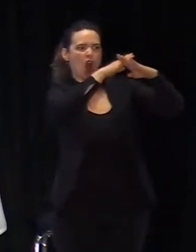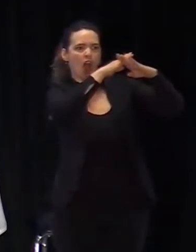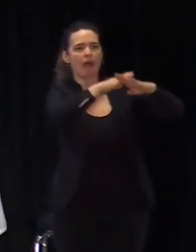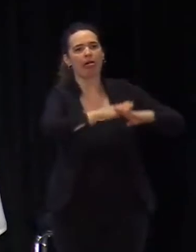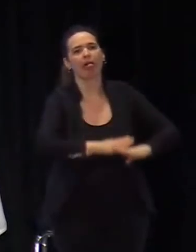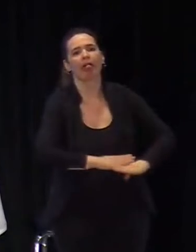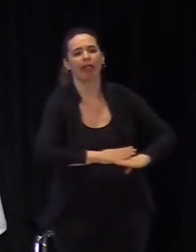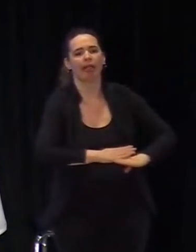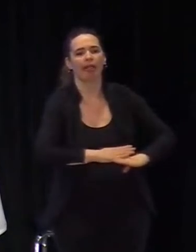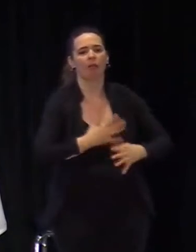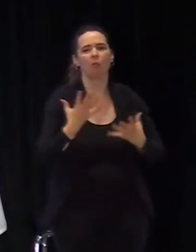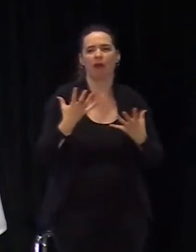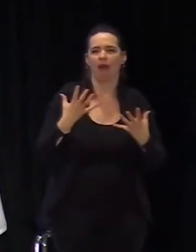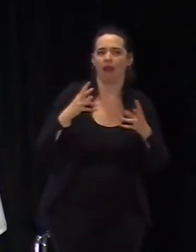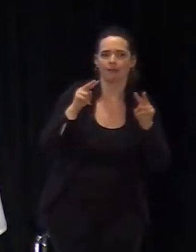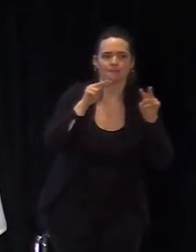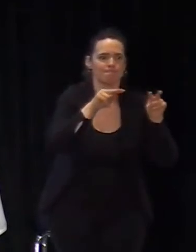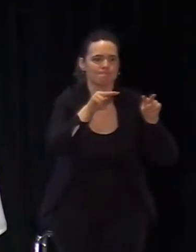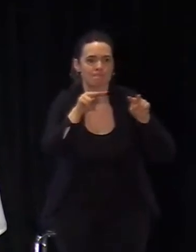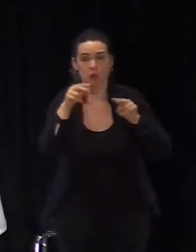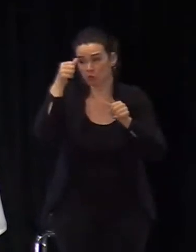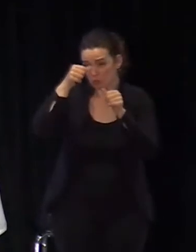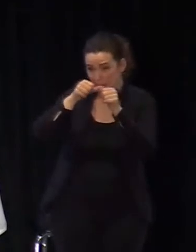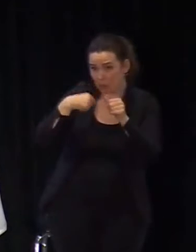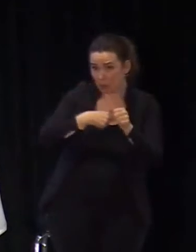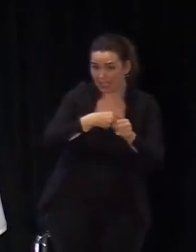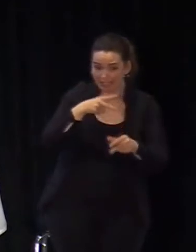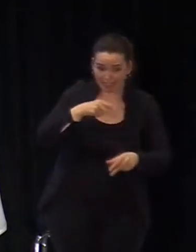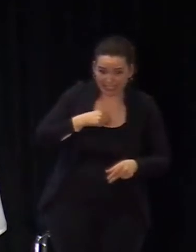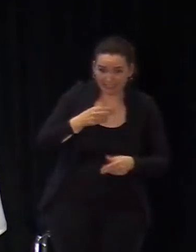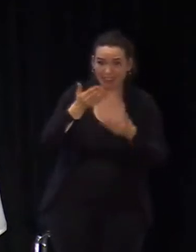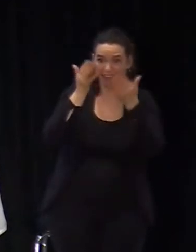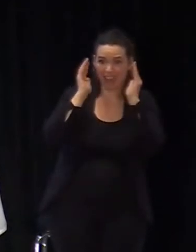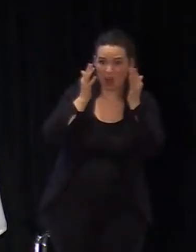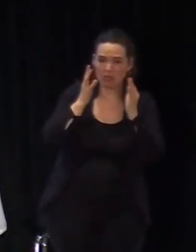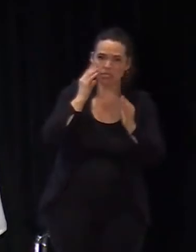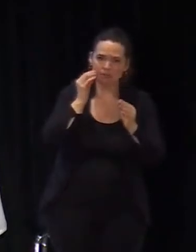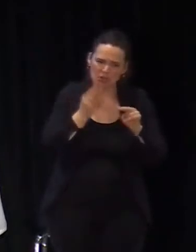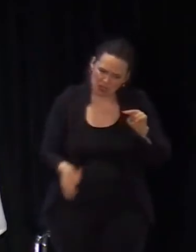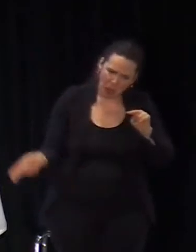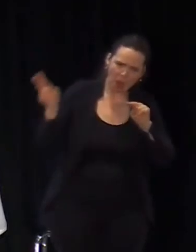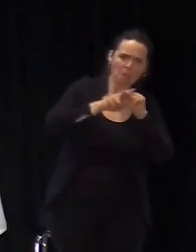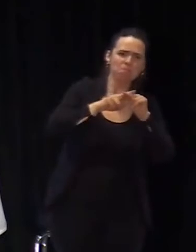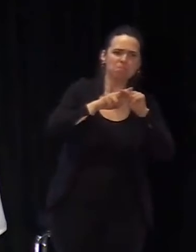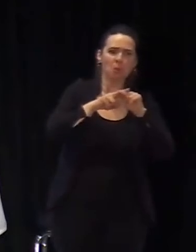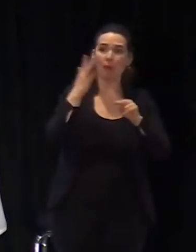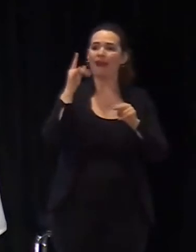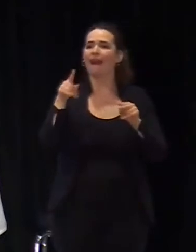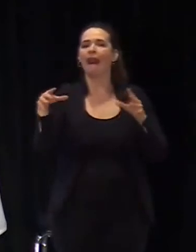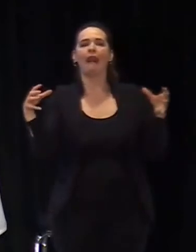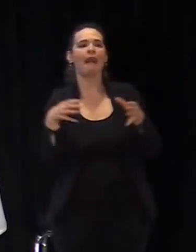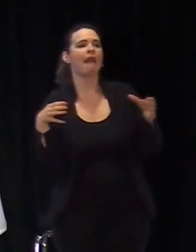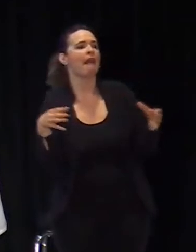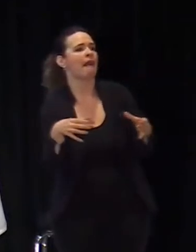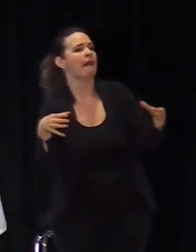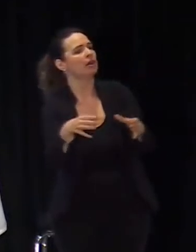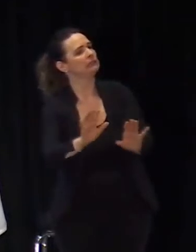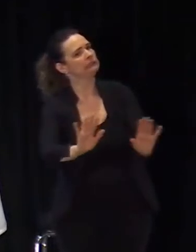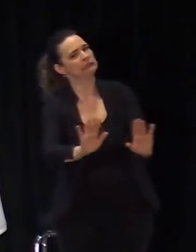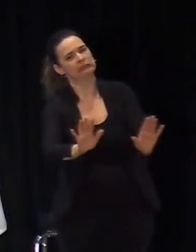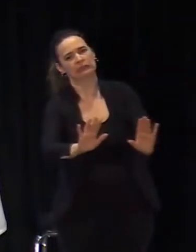and we were very focused on it, and we still are. We're still dedicating hundreds of thousands of dollars to this